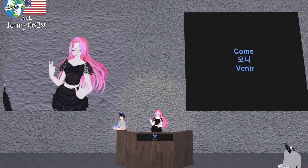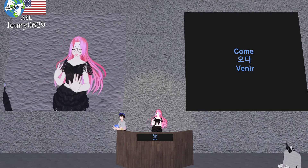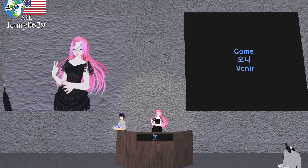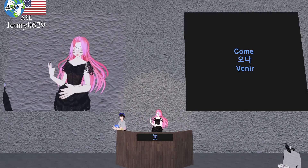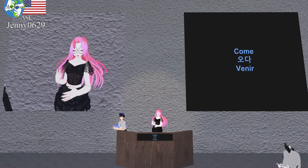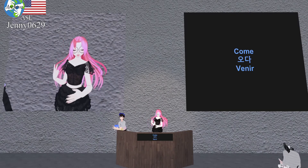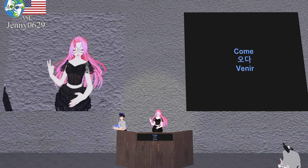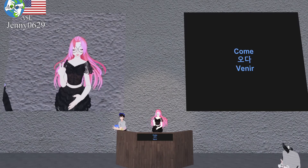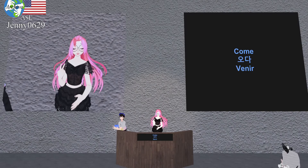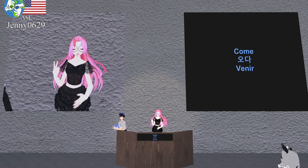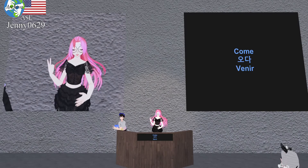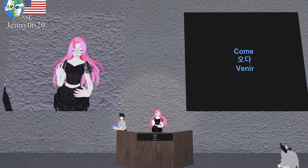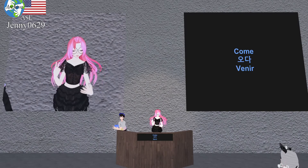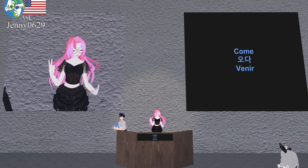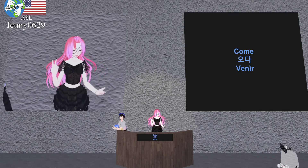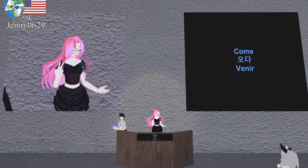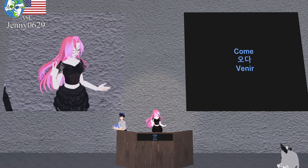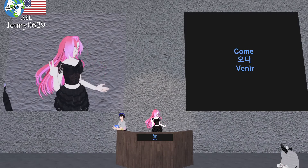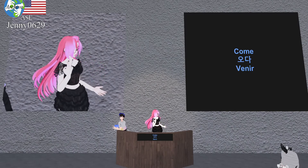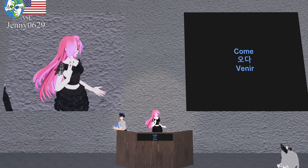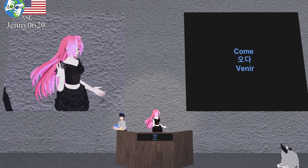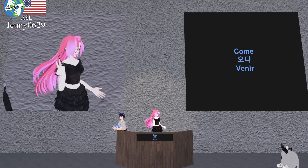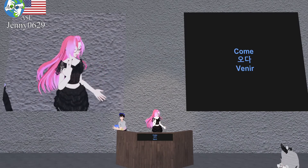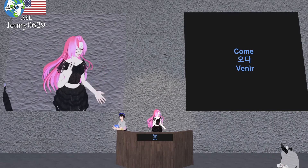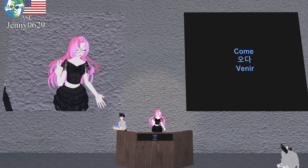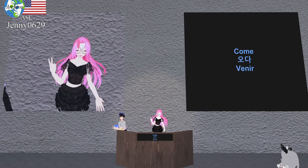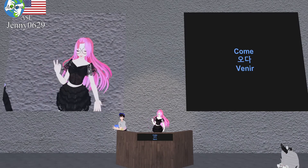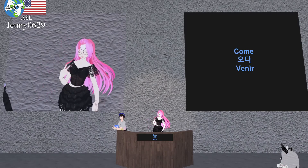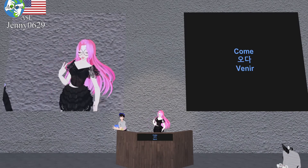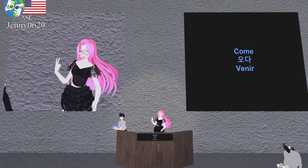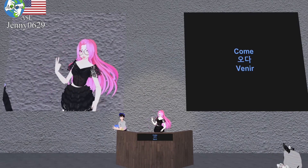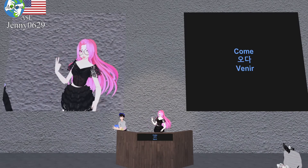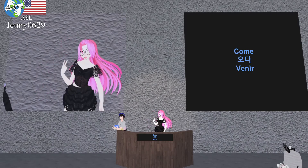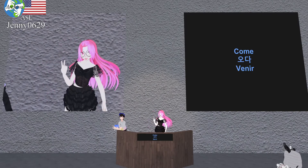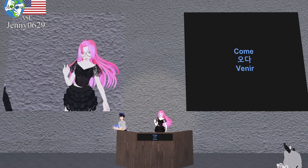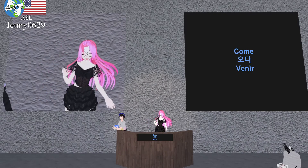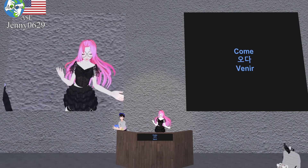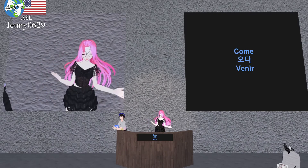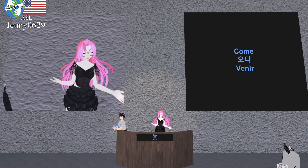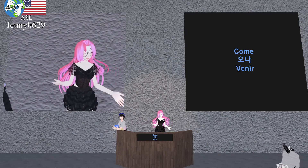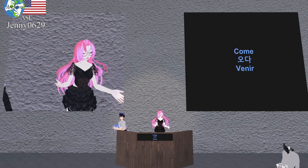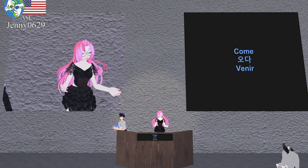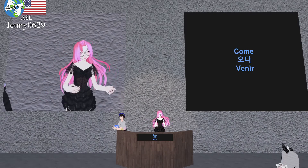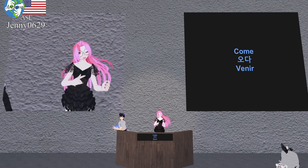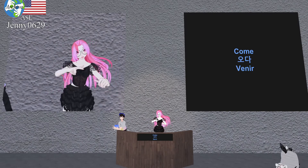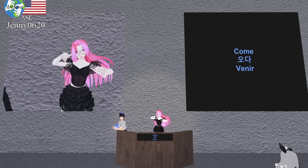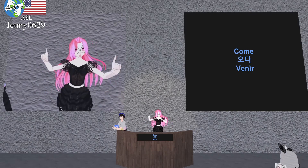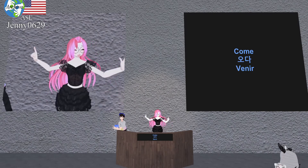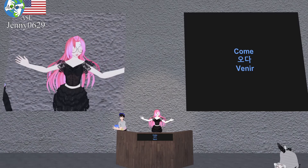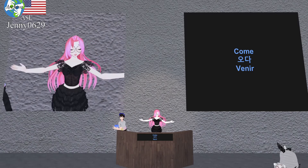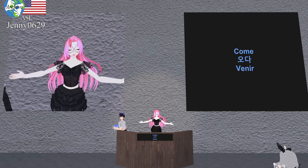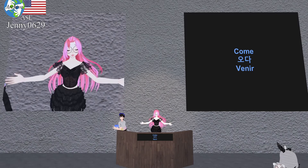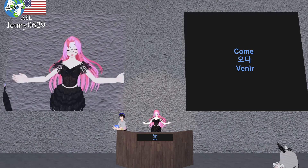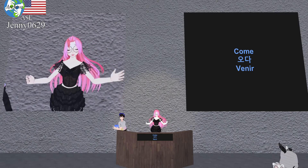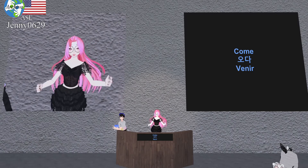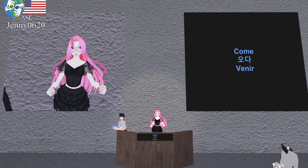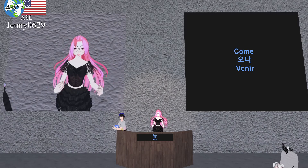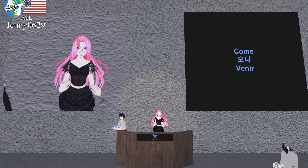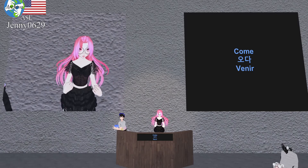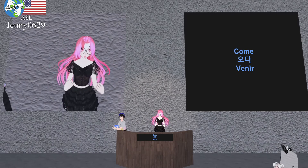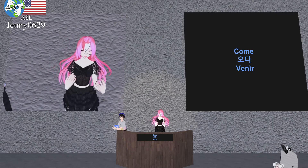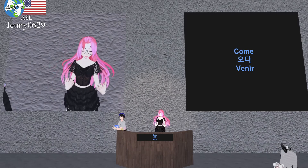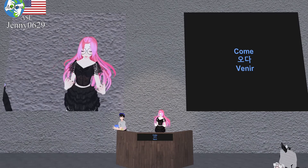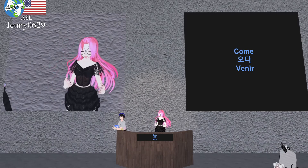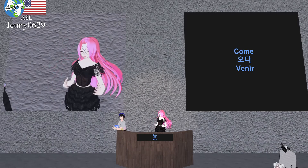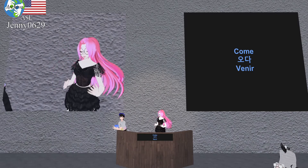dance in ASL, but because he's from Austria, he loves to dance. So this is basically saying that he's a dancer, right? So they're different for everybody,